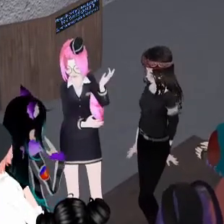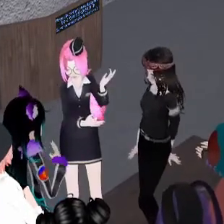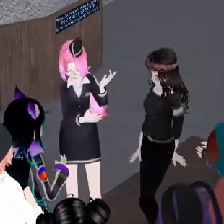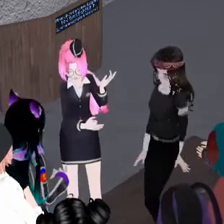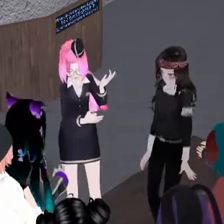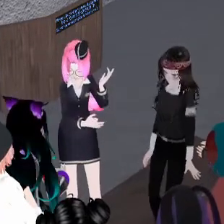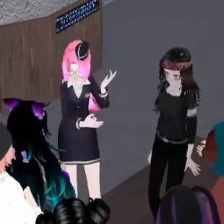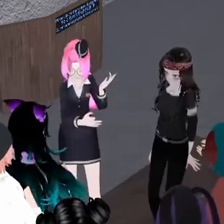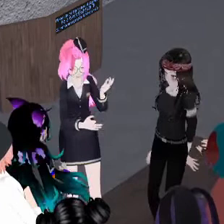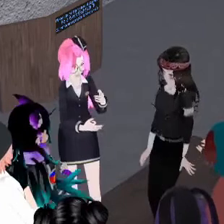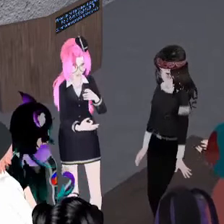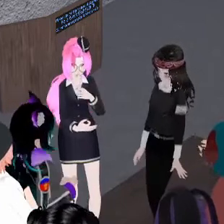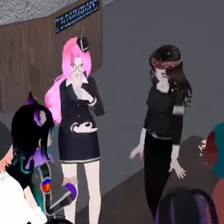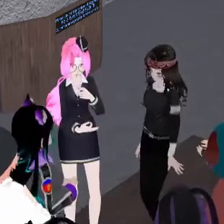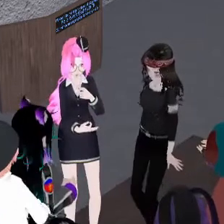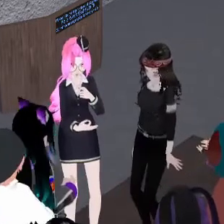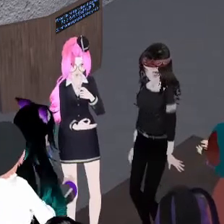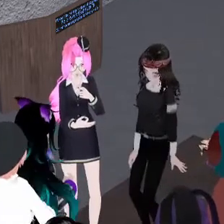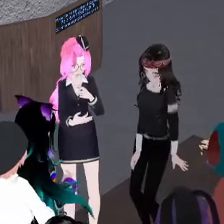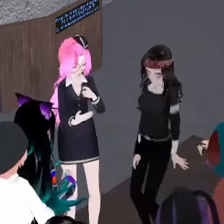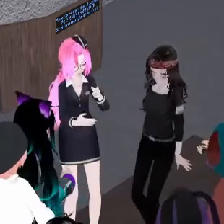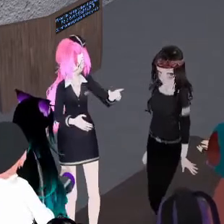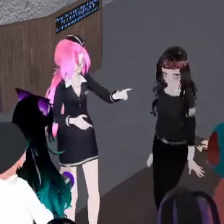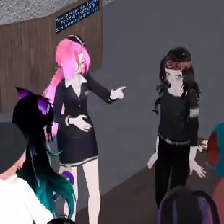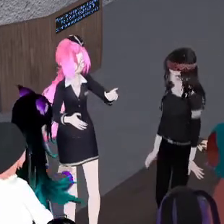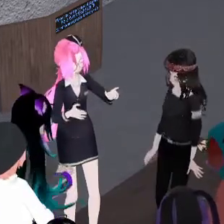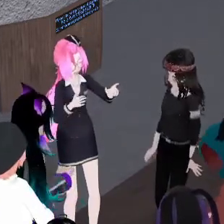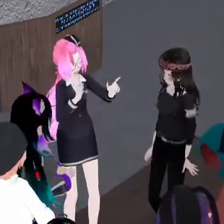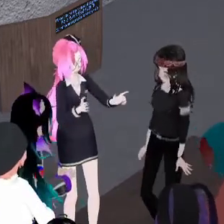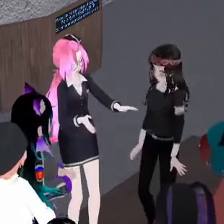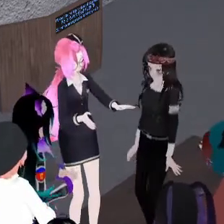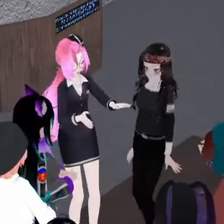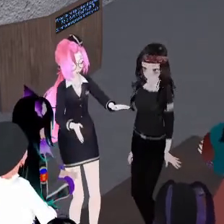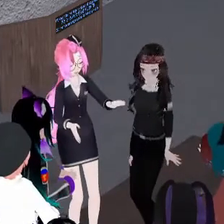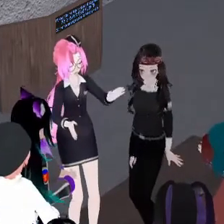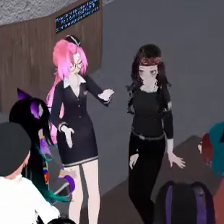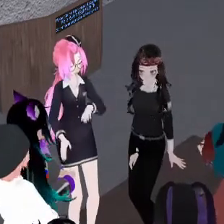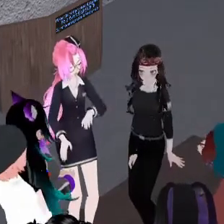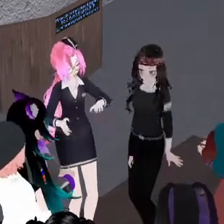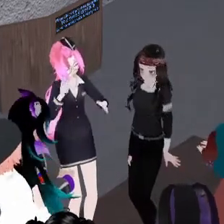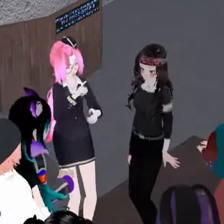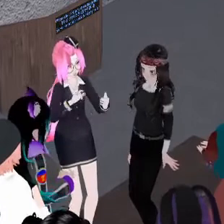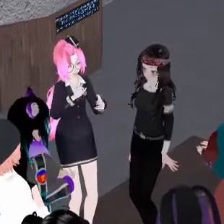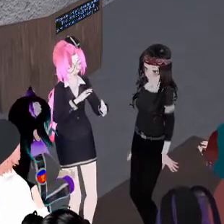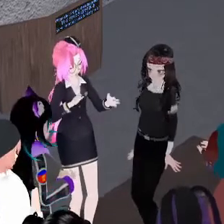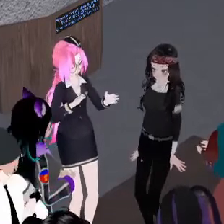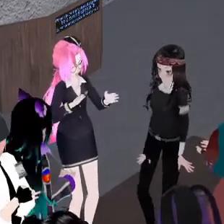idea. But yeah, maybe get some ideas. But do you guys need any help with like the sign aspect? Like, are you confused on anything,